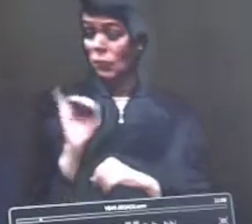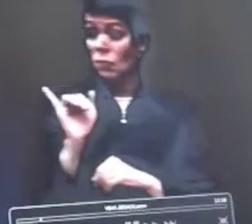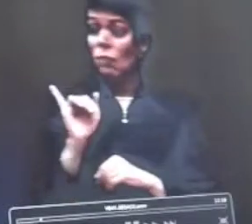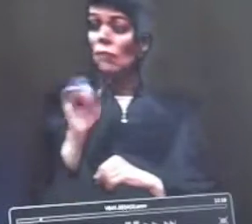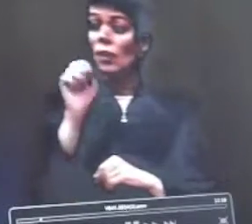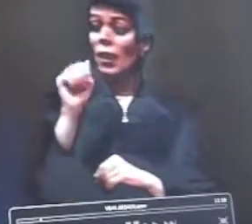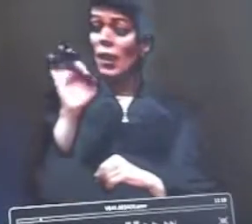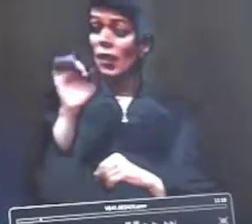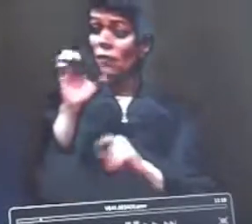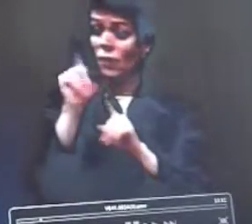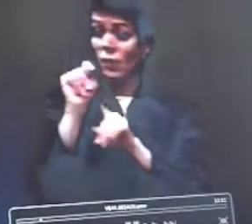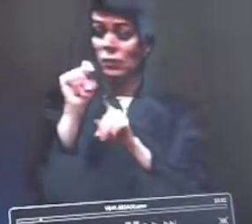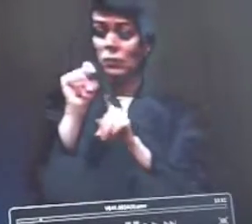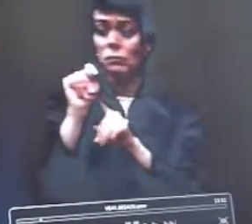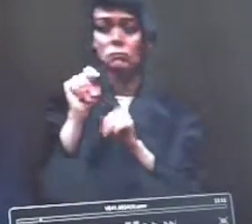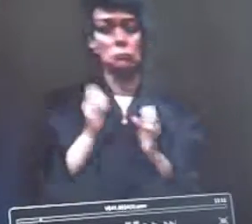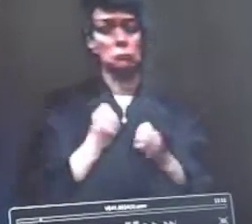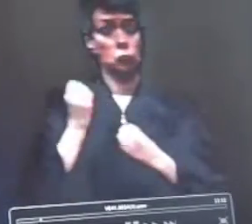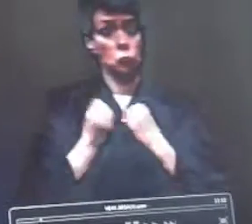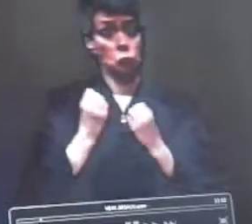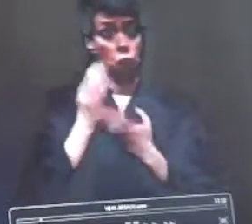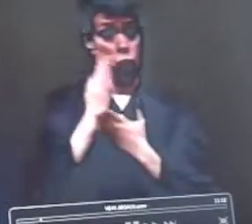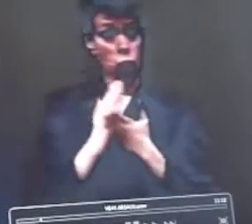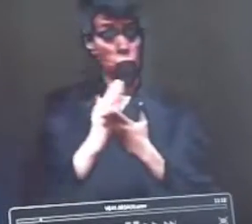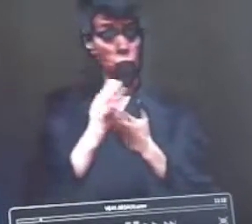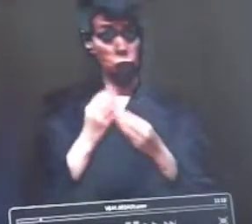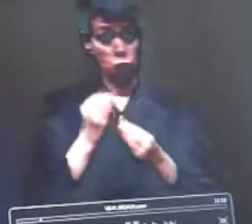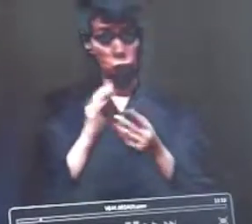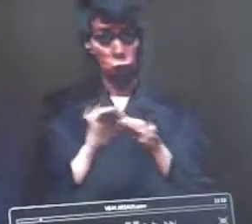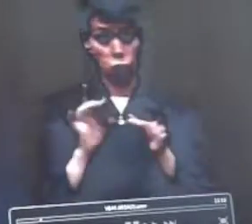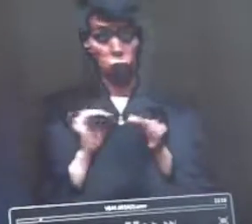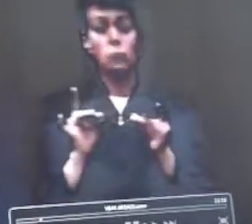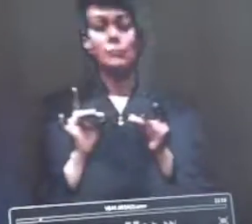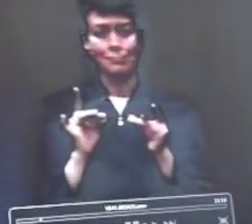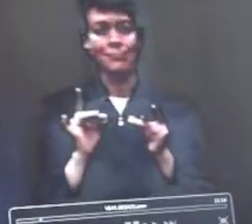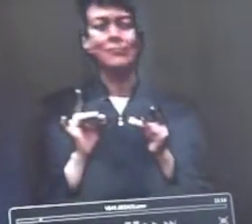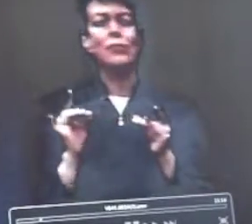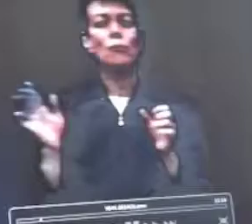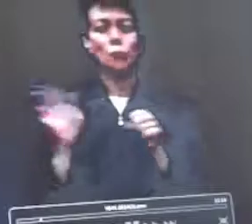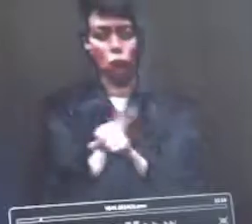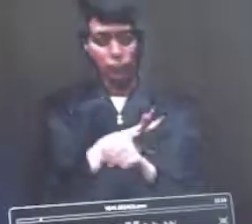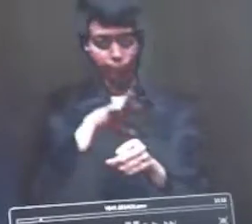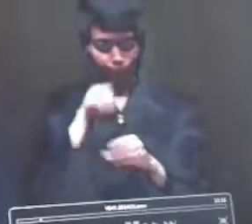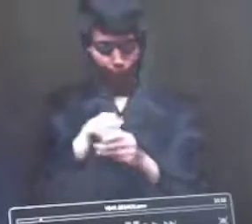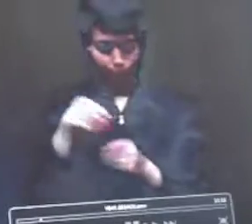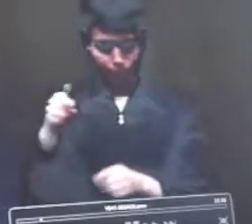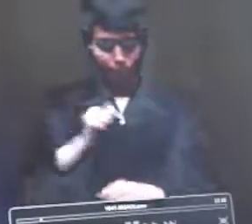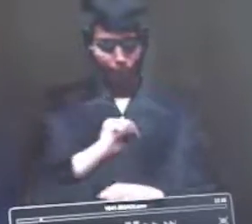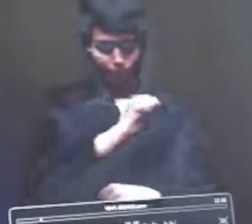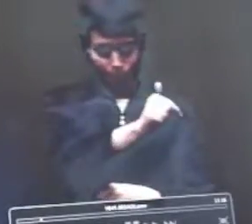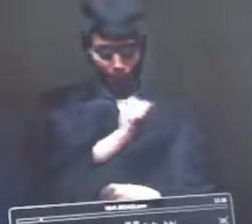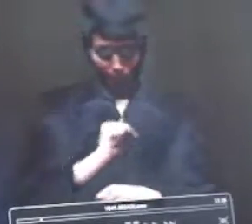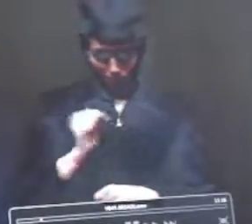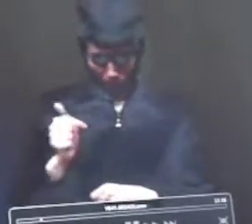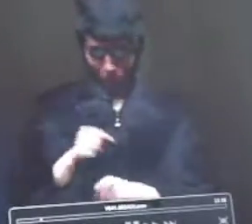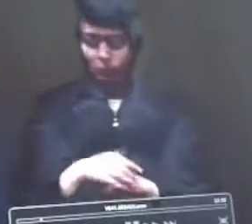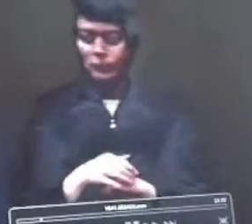during consecutive interpreting. Also, affect, the emotion involved during the story, that was also more included